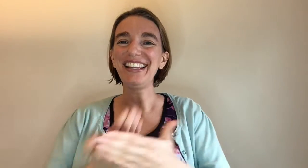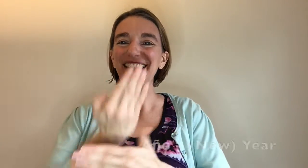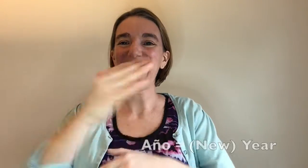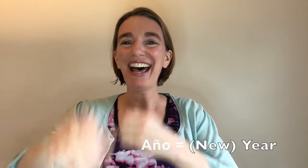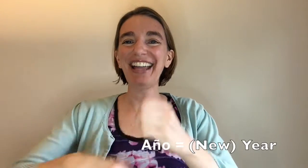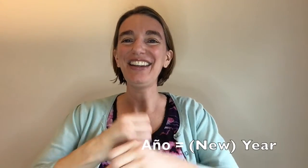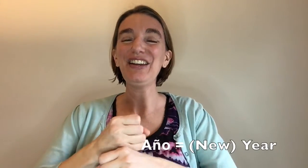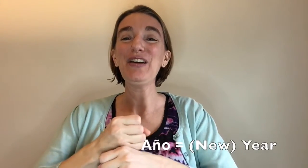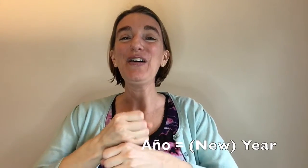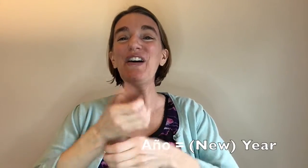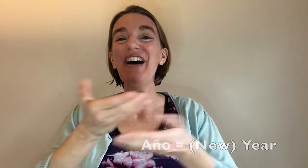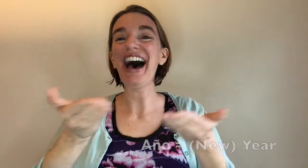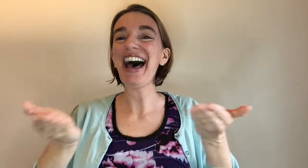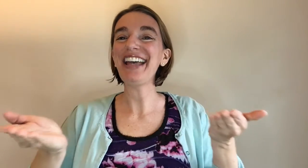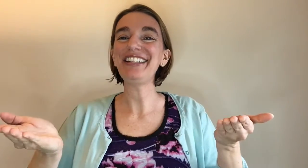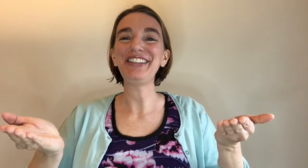Feliz año a tu.